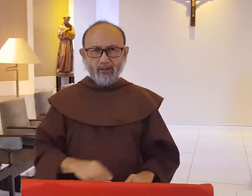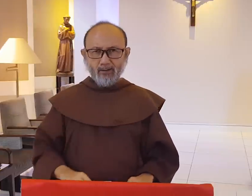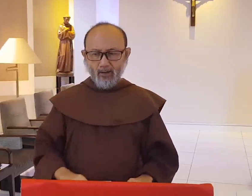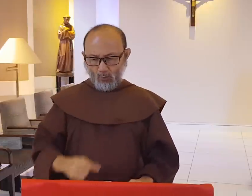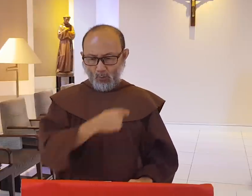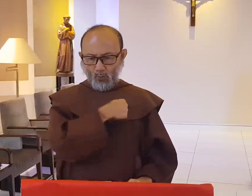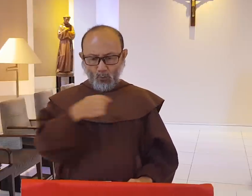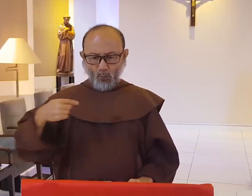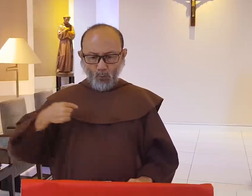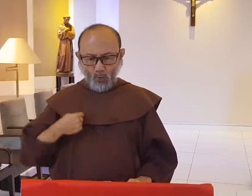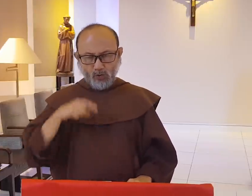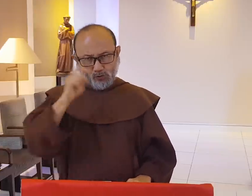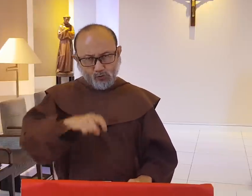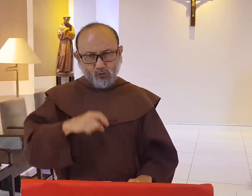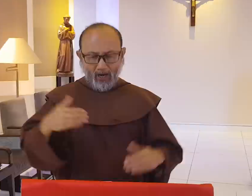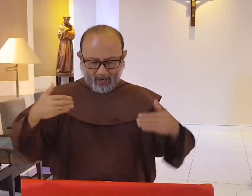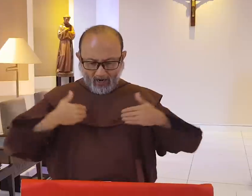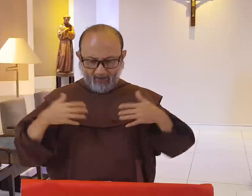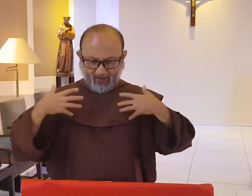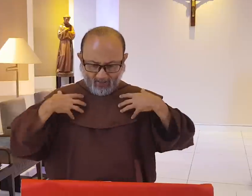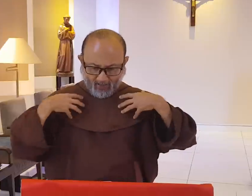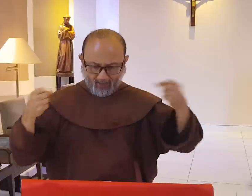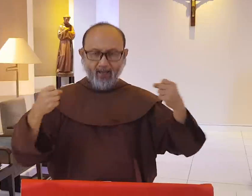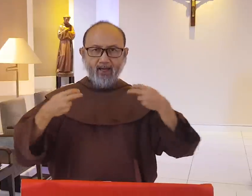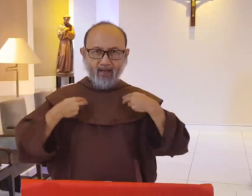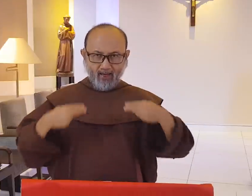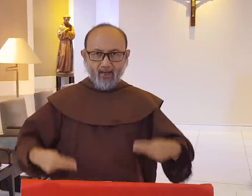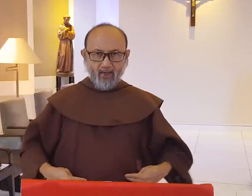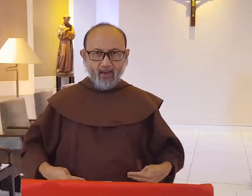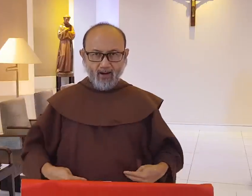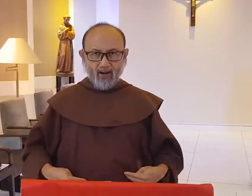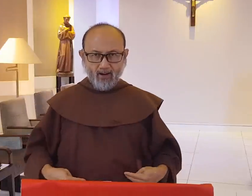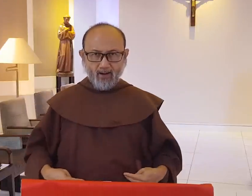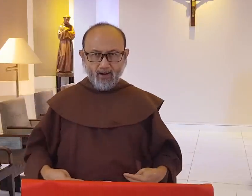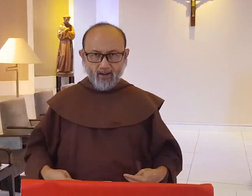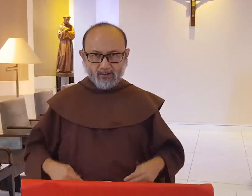We should have a healthy dread of sin.